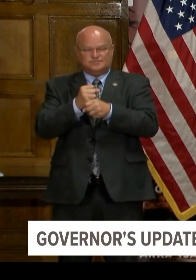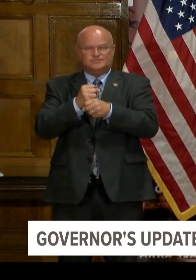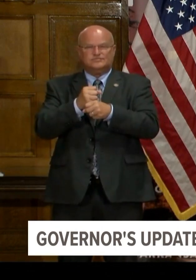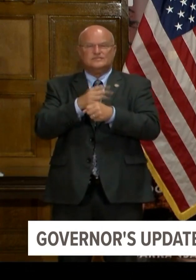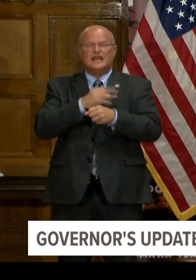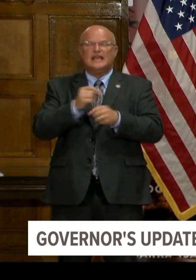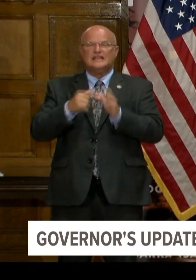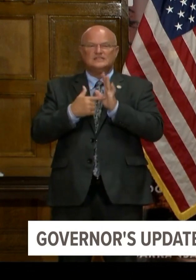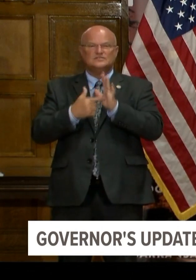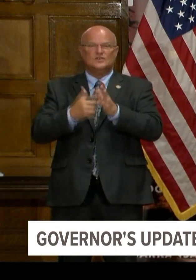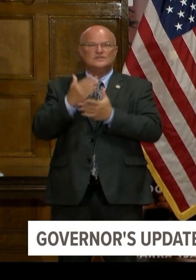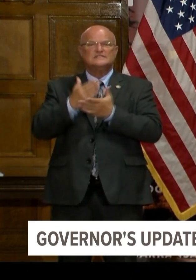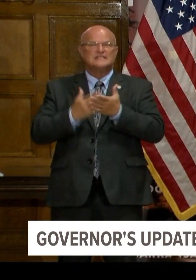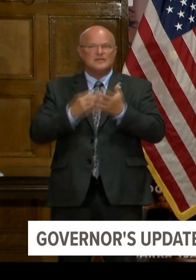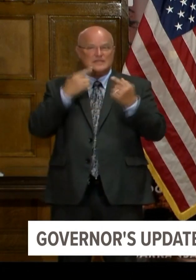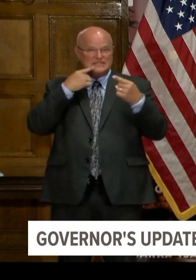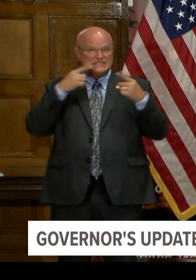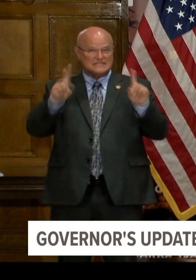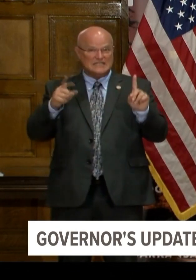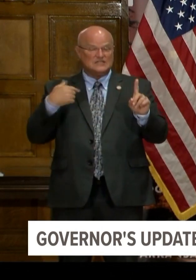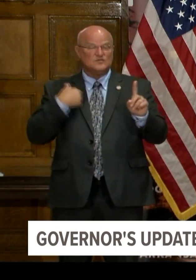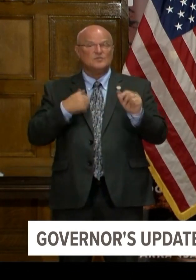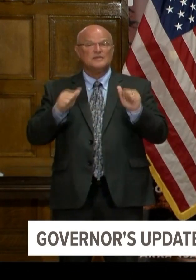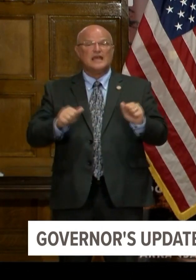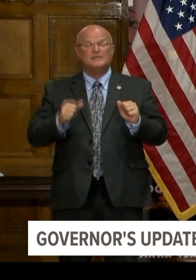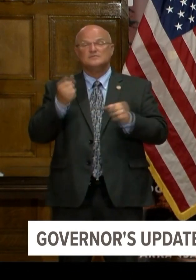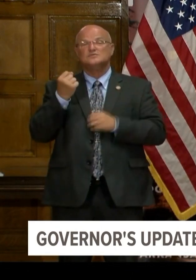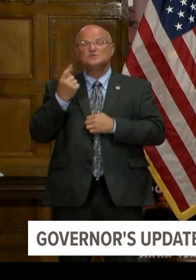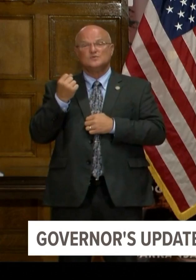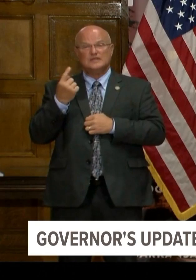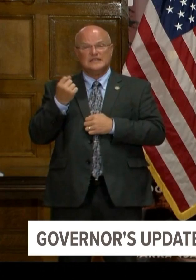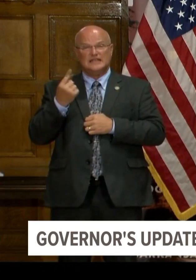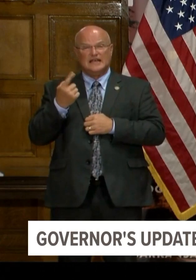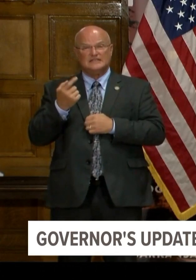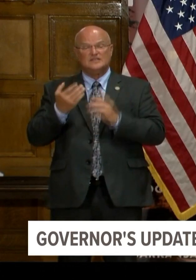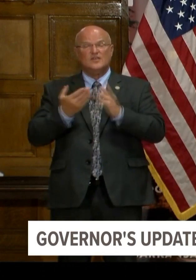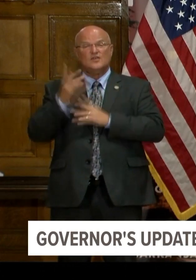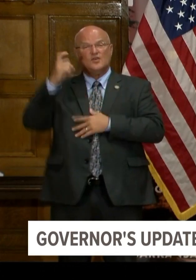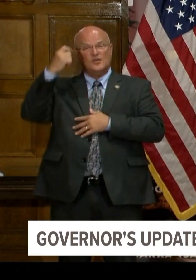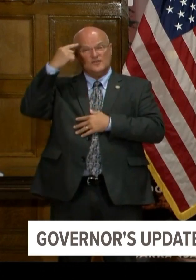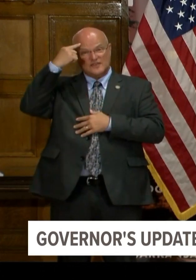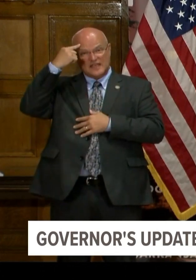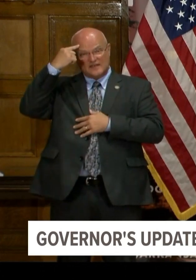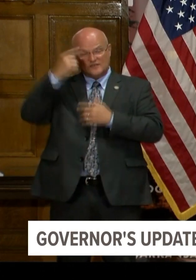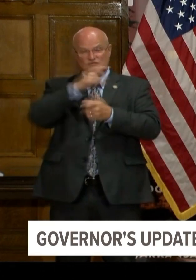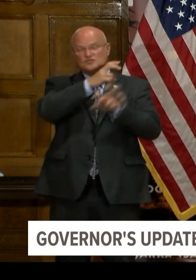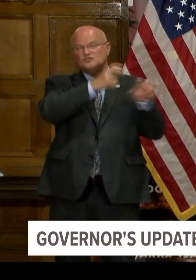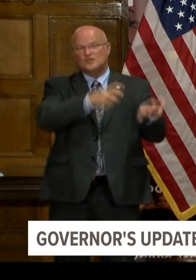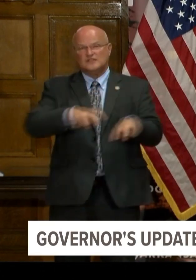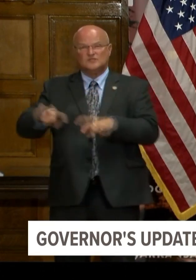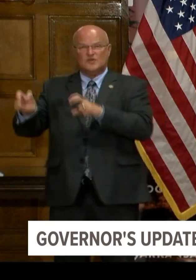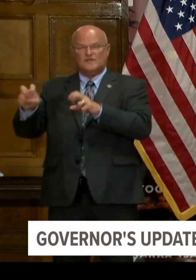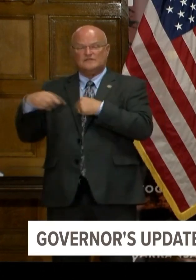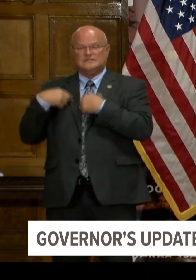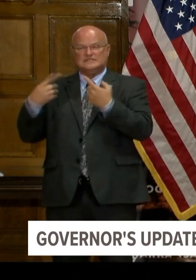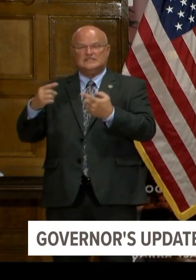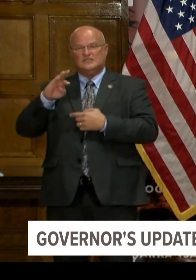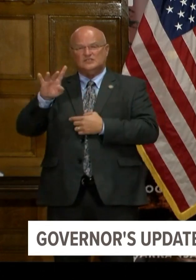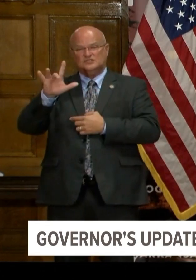and is reflective of some of the successes we have been able to realize through Governor Hutchinson's transformation efforts since July